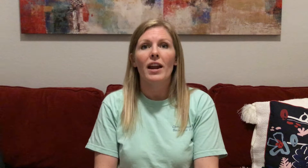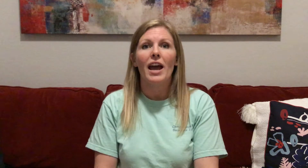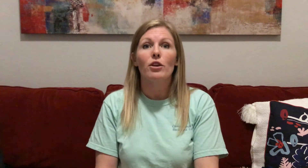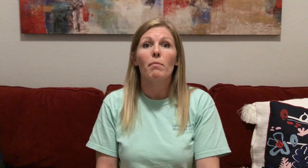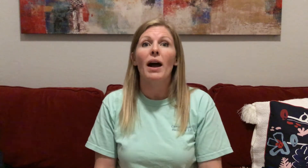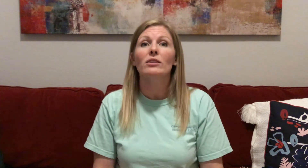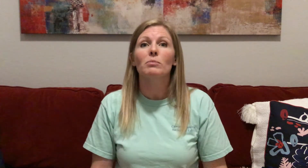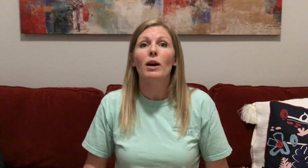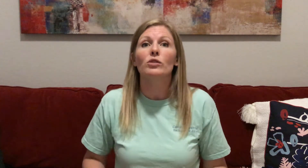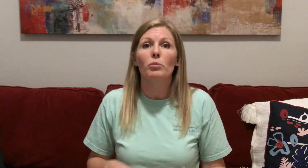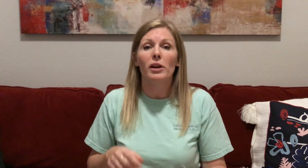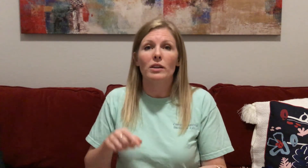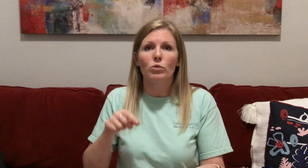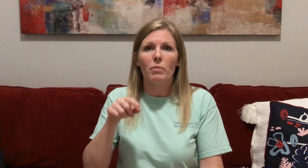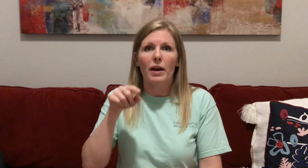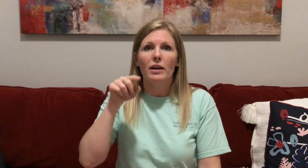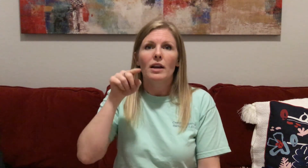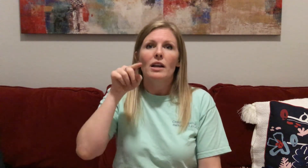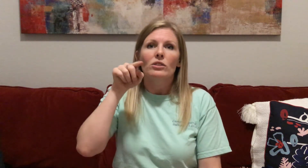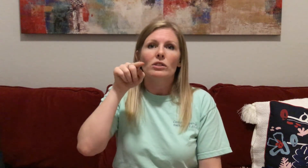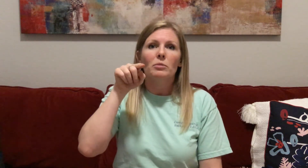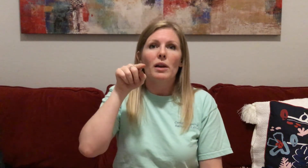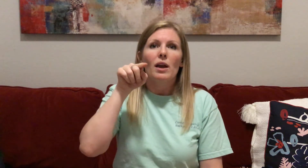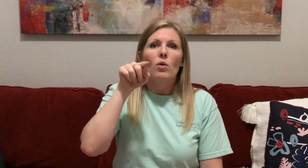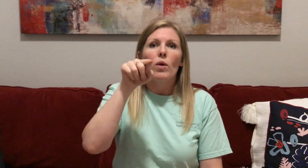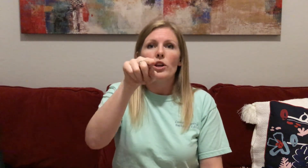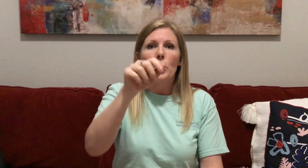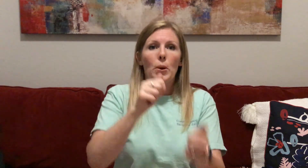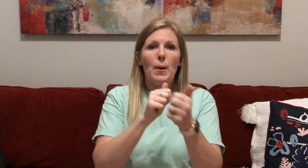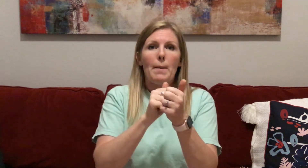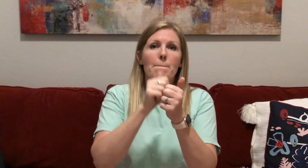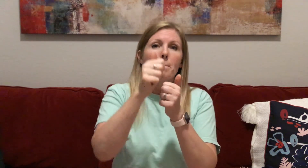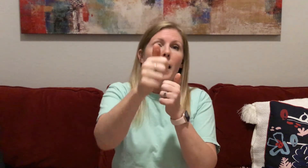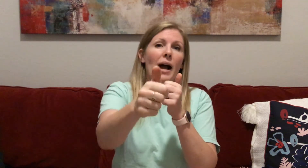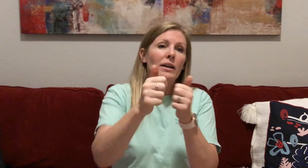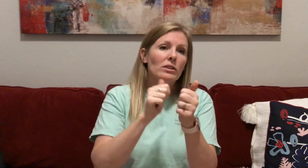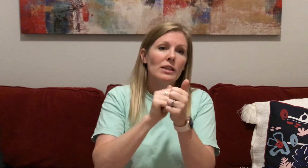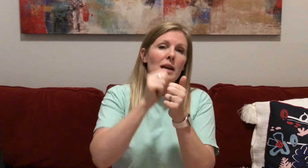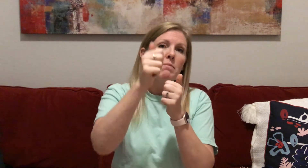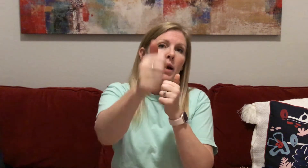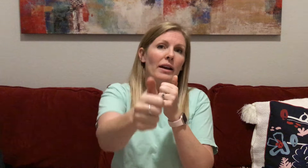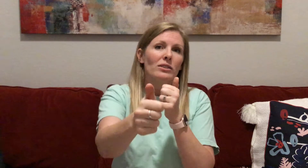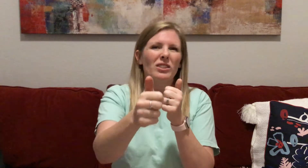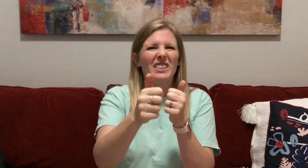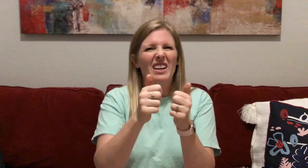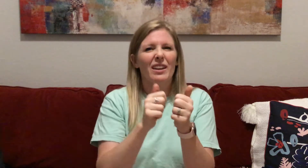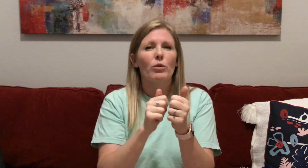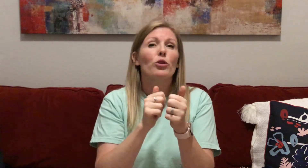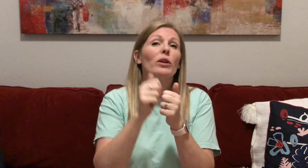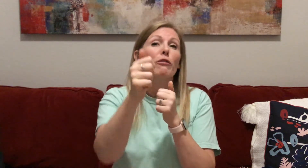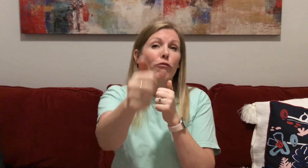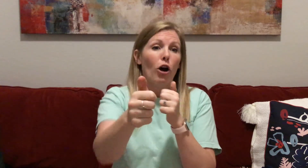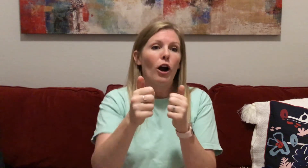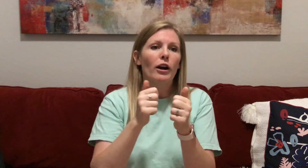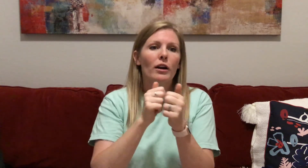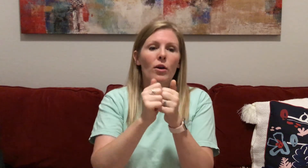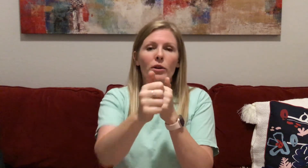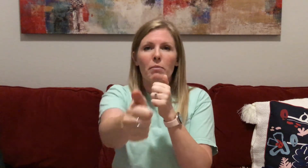and you're miles and miles from your nice warm bed. So it's going to be when you're miles and miles, so that's kind of like when you're really far, when you're